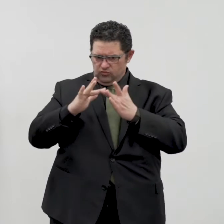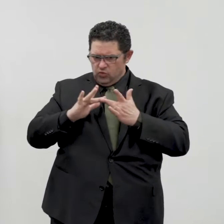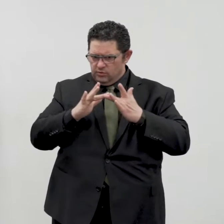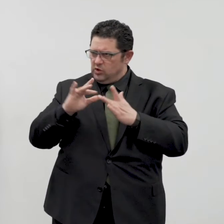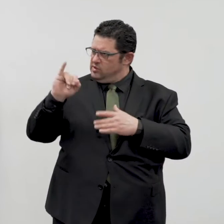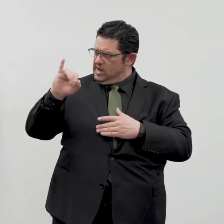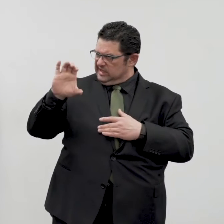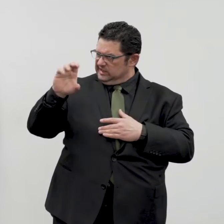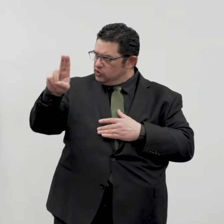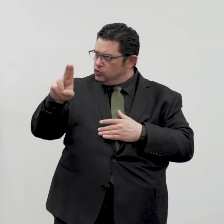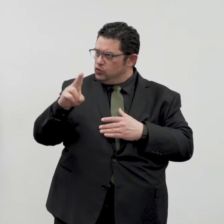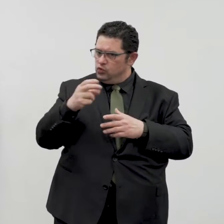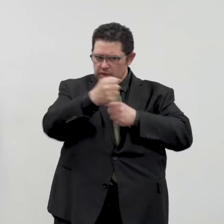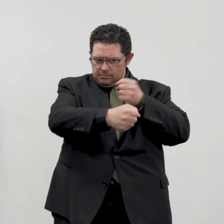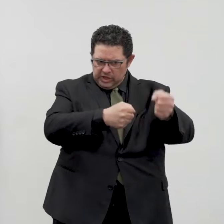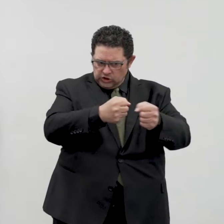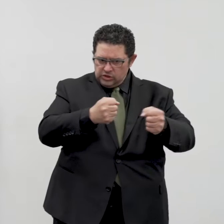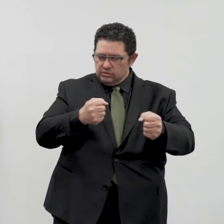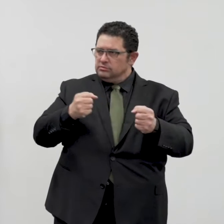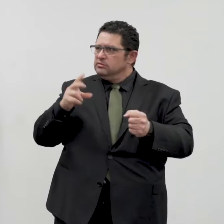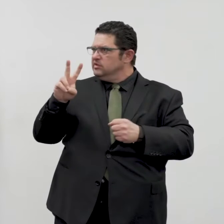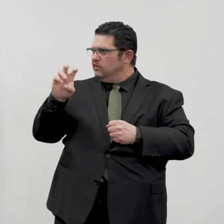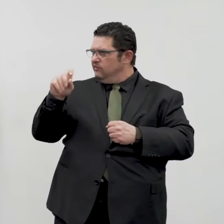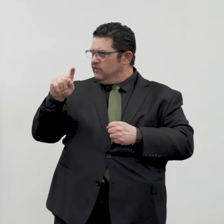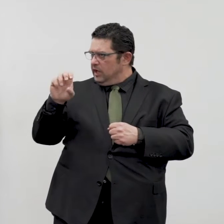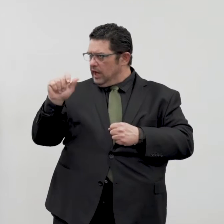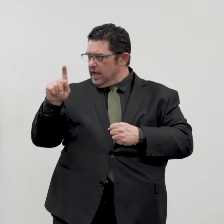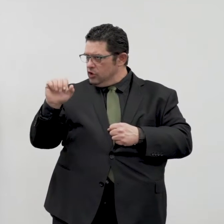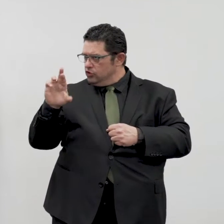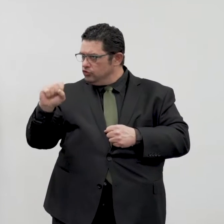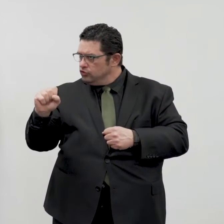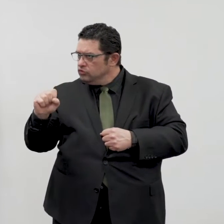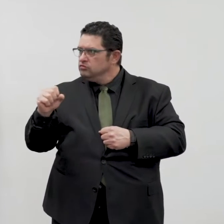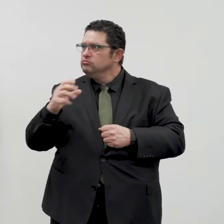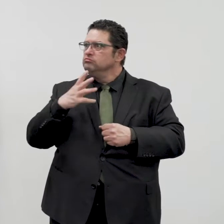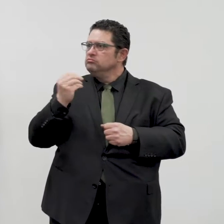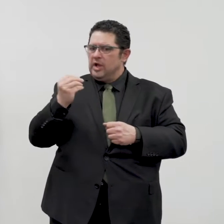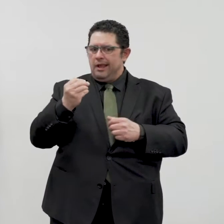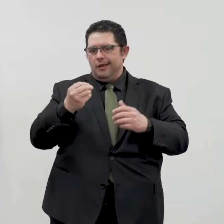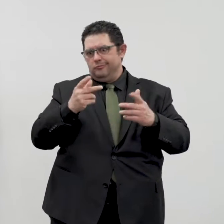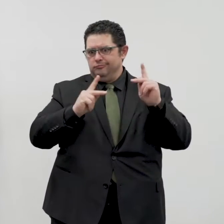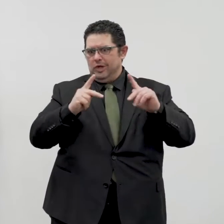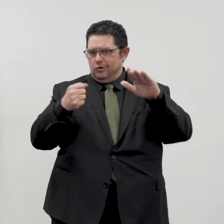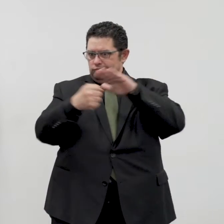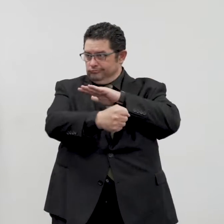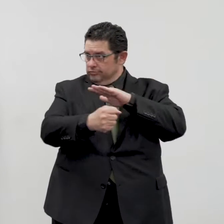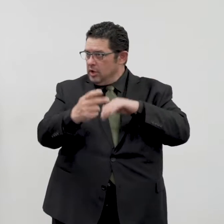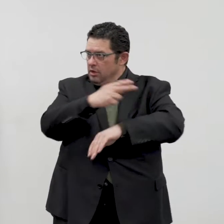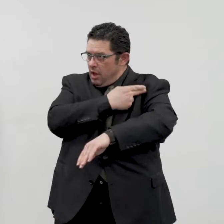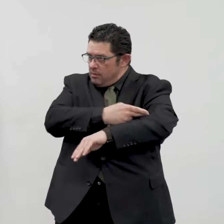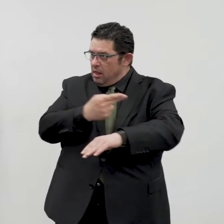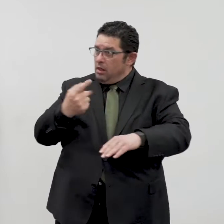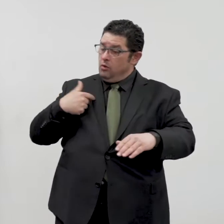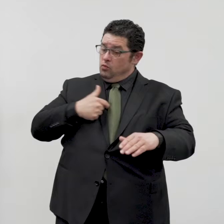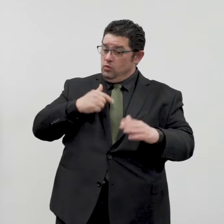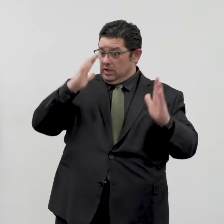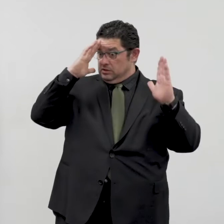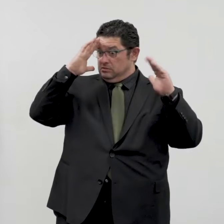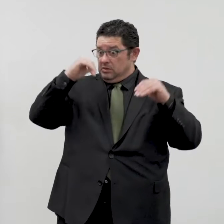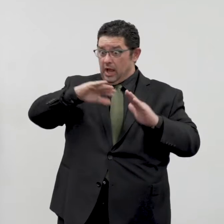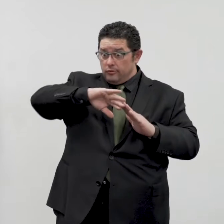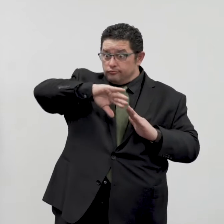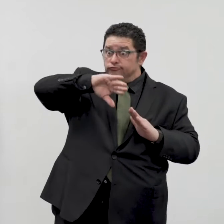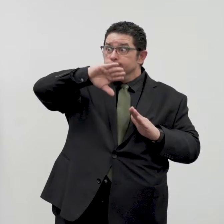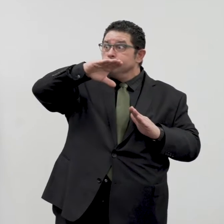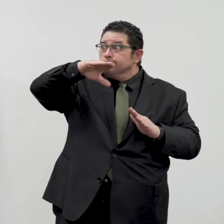ICU admissions, their ventilator use, and their discharges. But we expect that to peak this week. It may be a softer peak instead